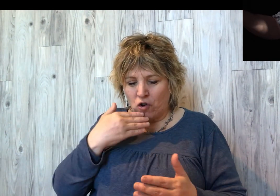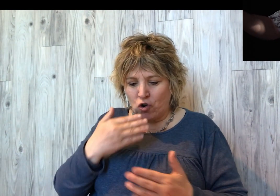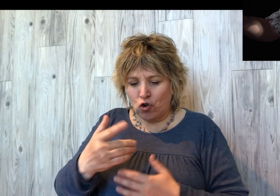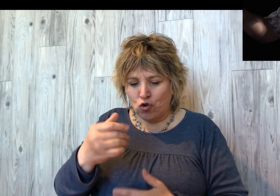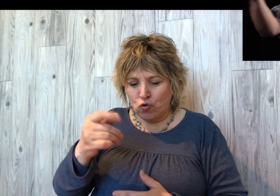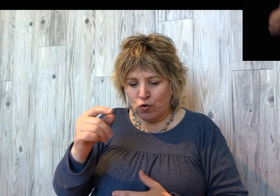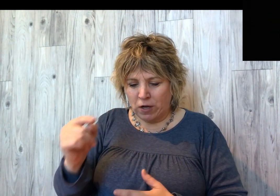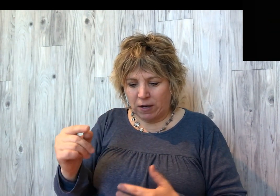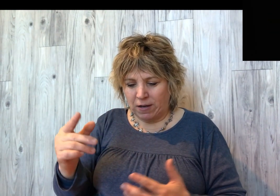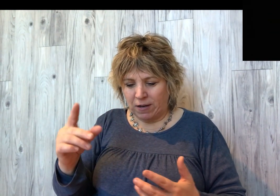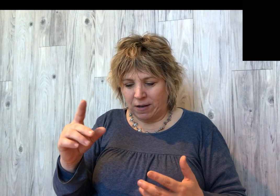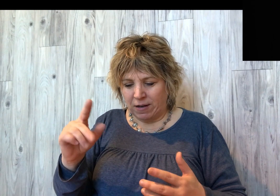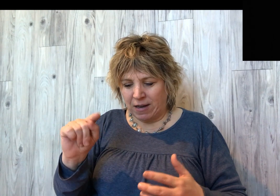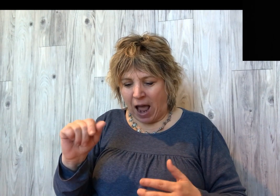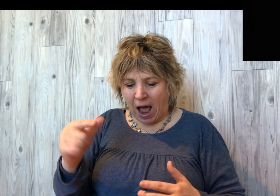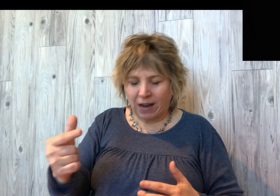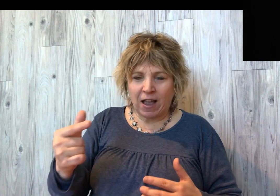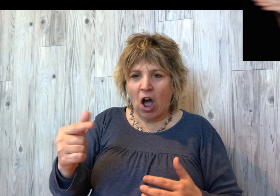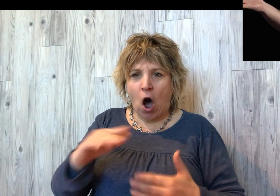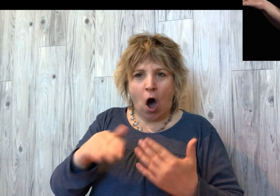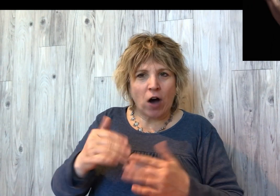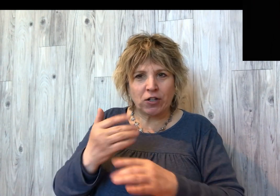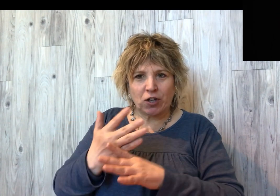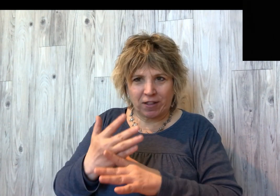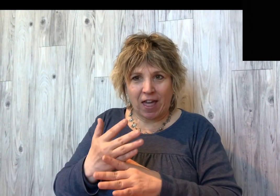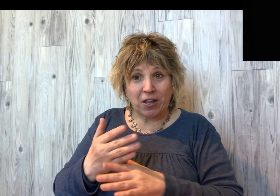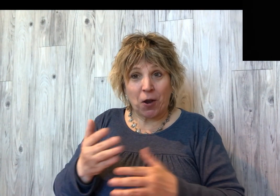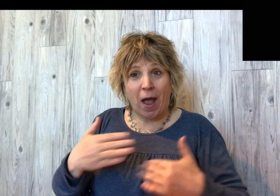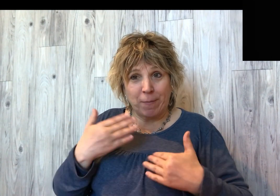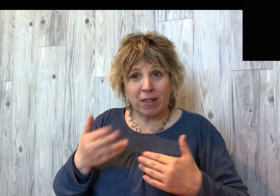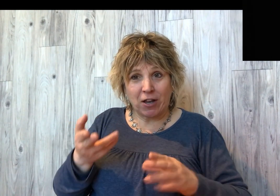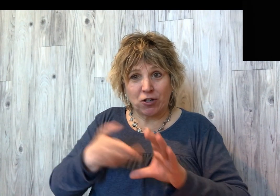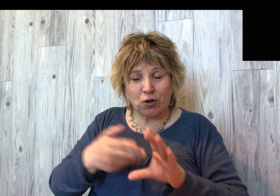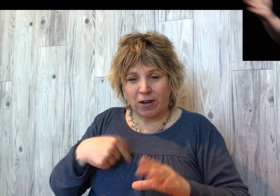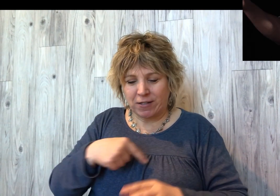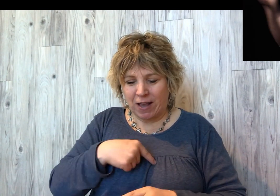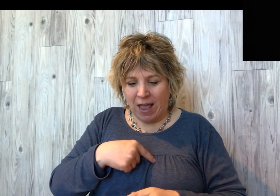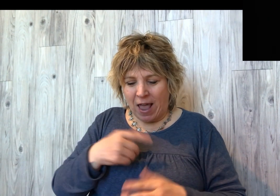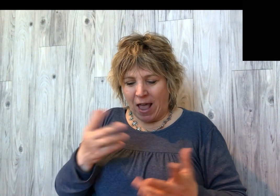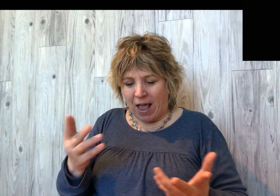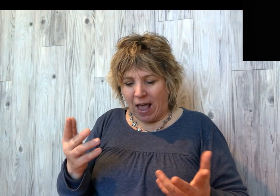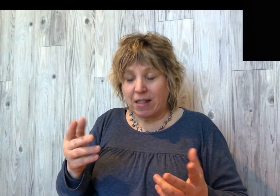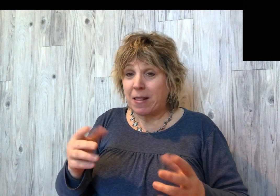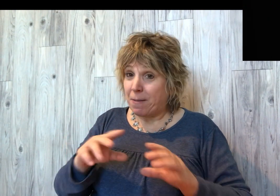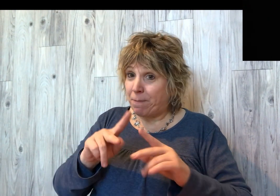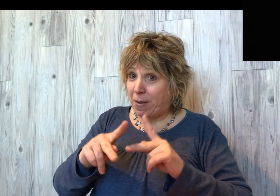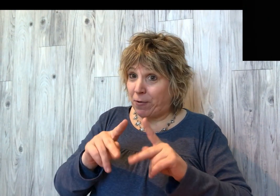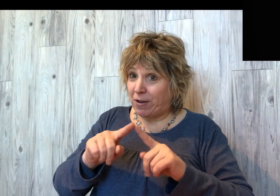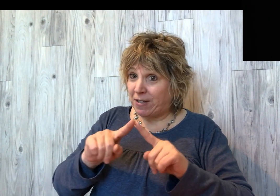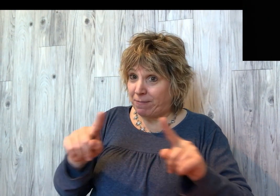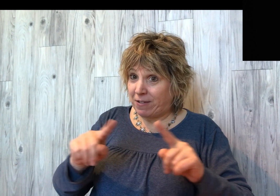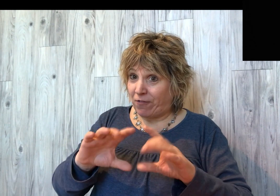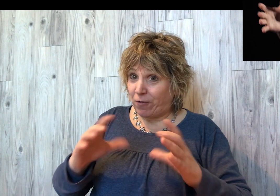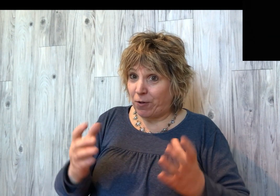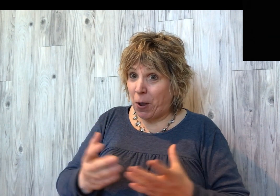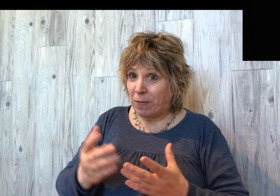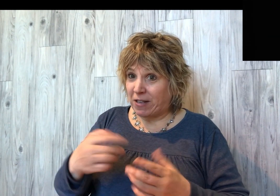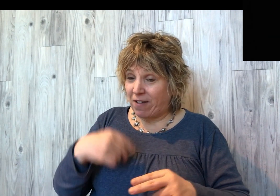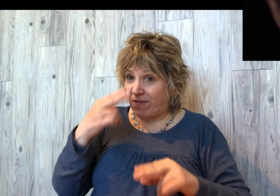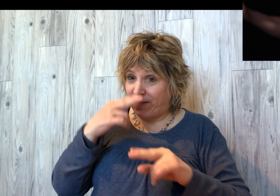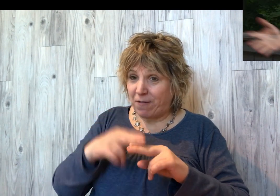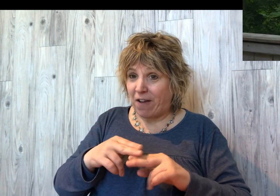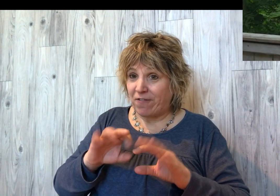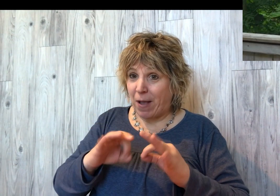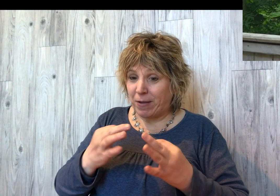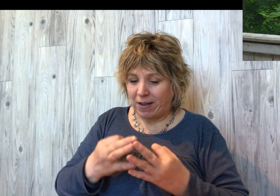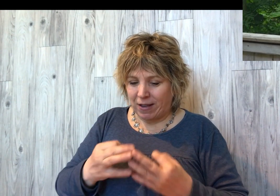wie geht's Ihnen to all of you out there in Germany. So glad you're joining us. Of course, also everybody else from around the world. But I thought that was kind of fun because I